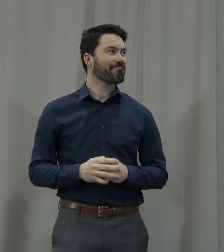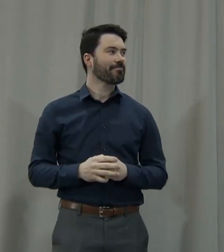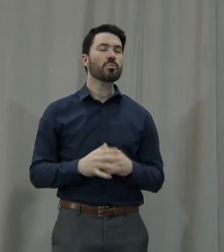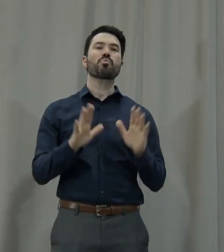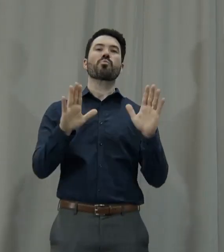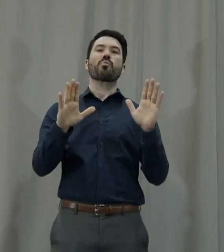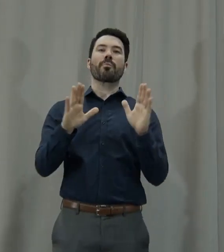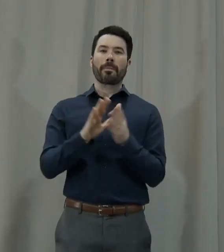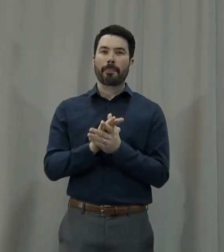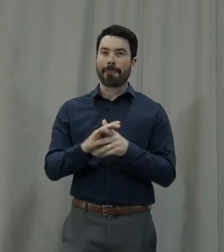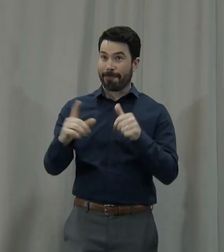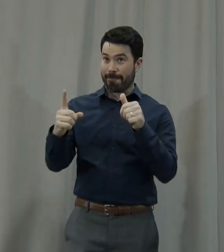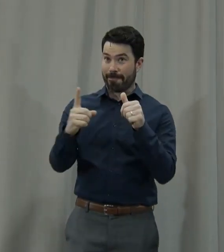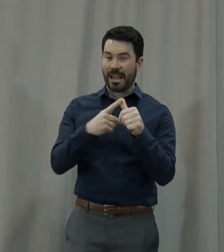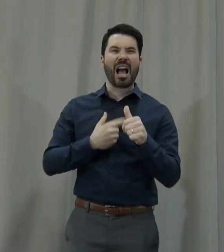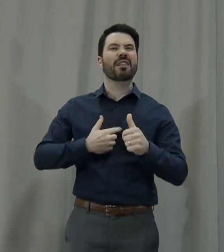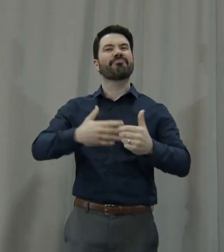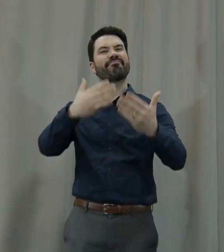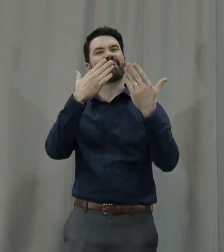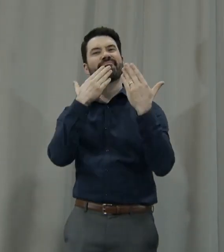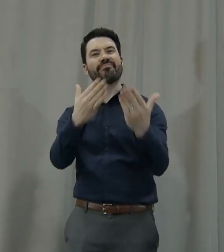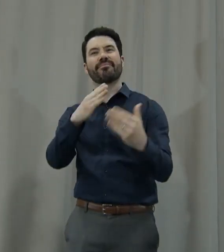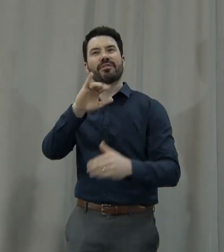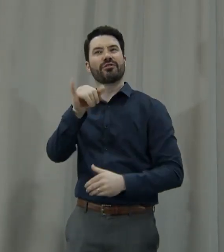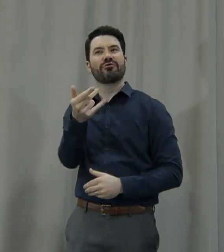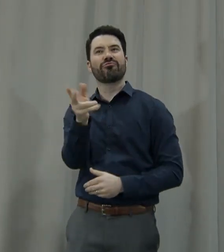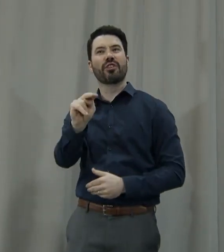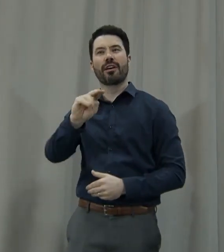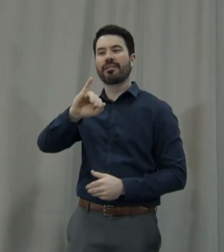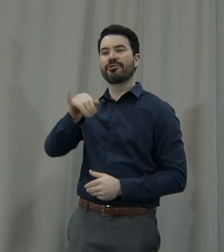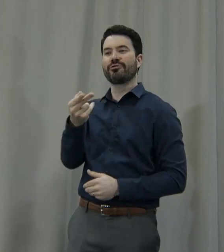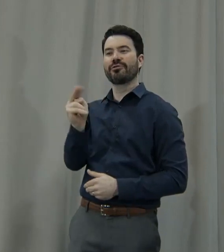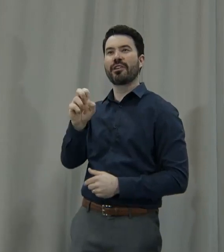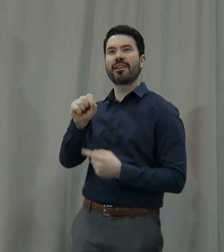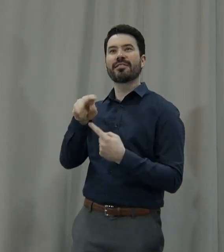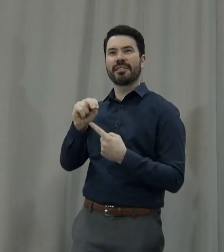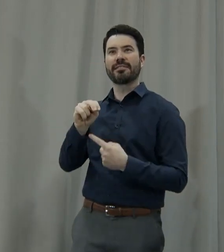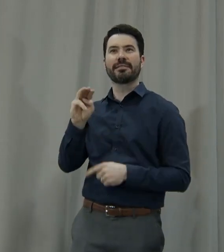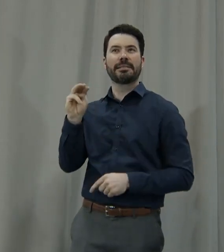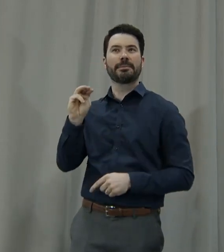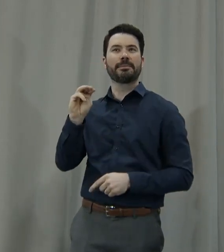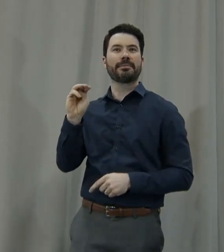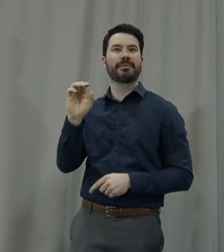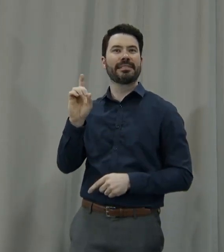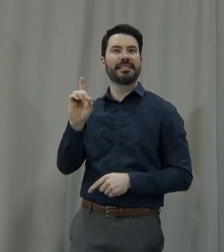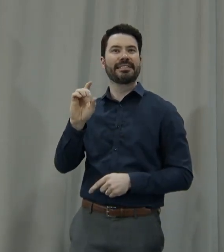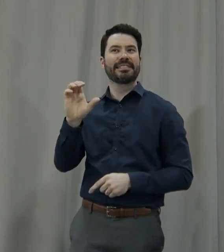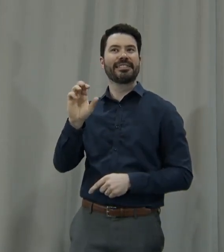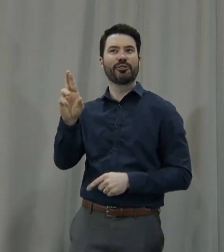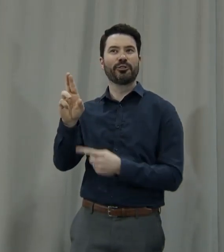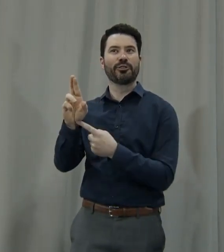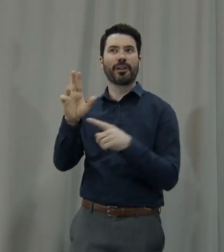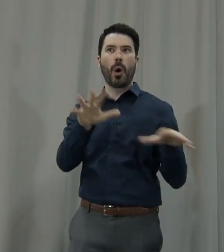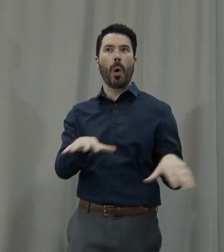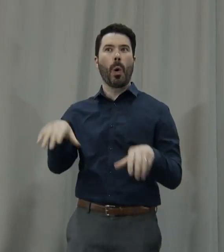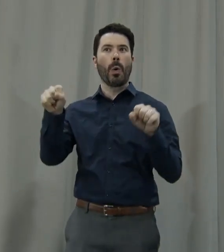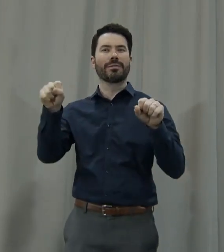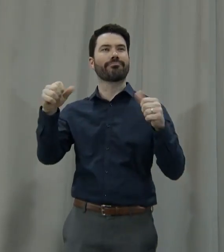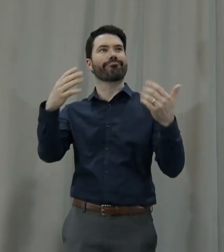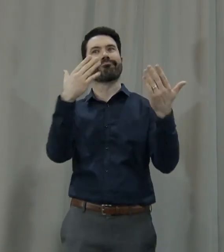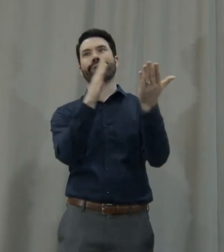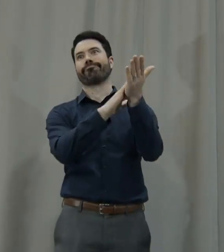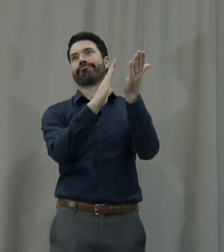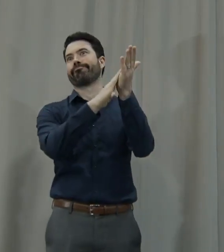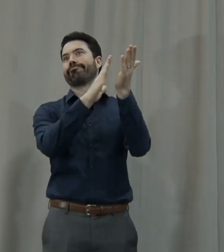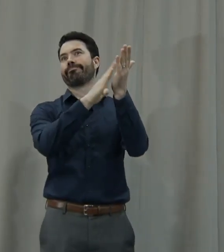Let me first thank John Johnson and the Michigan Department of Civil Rights for hosting this event. Let's give his team